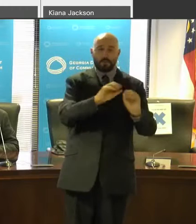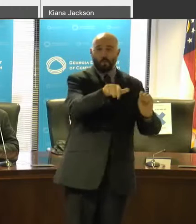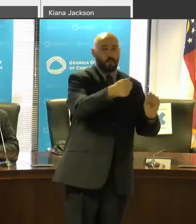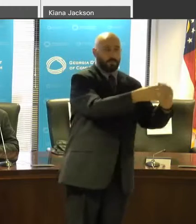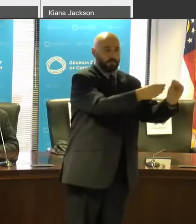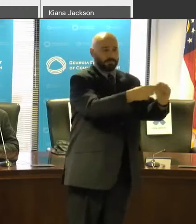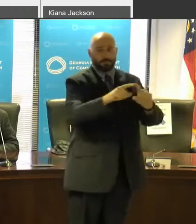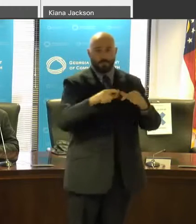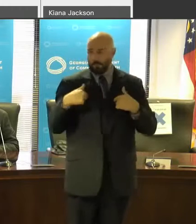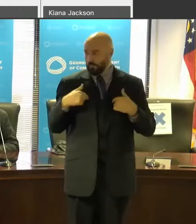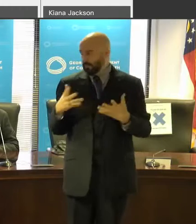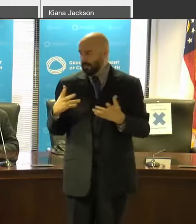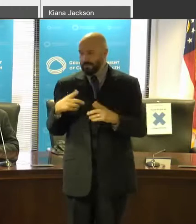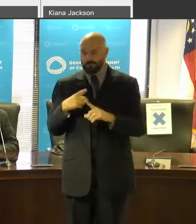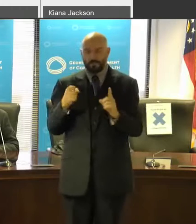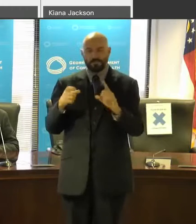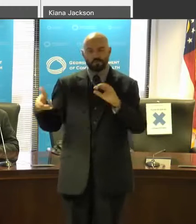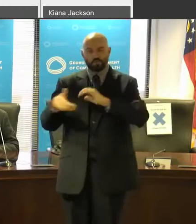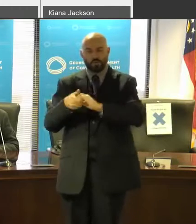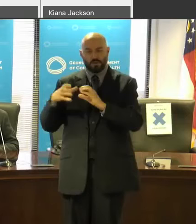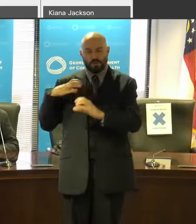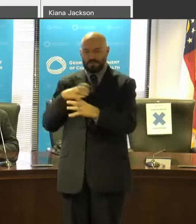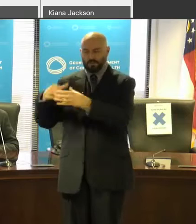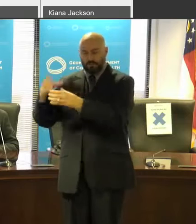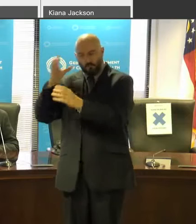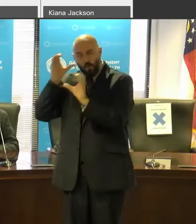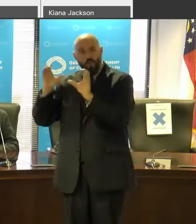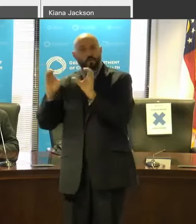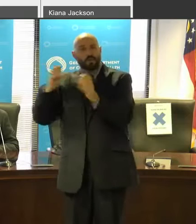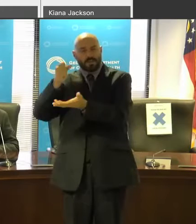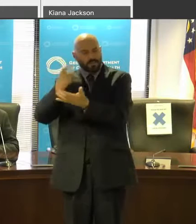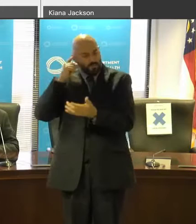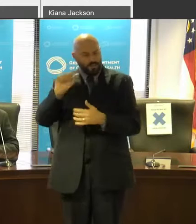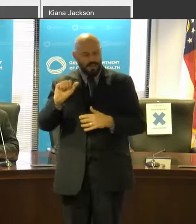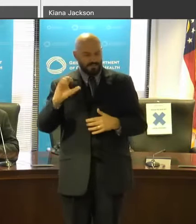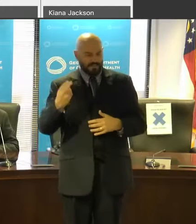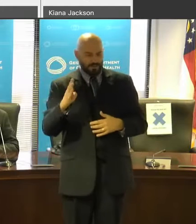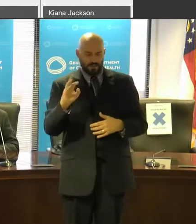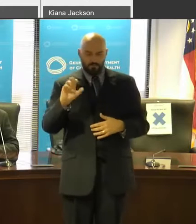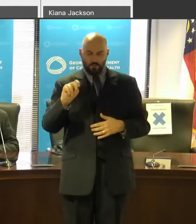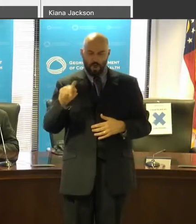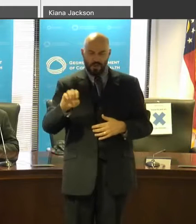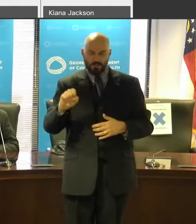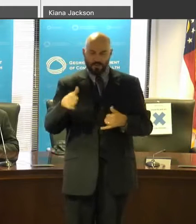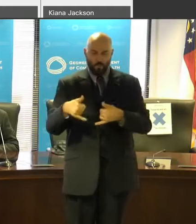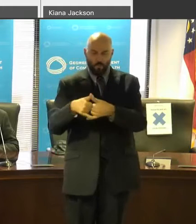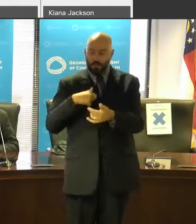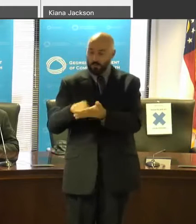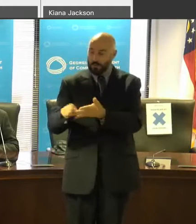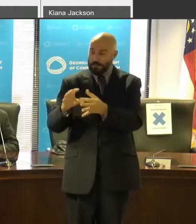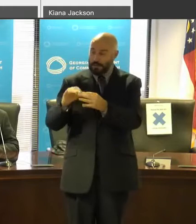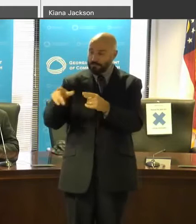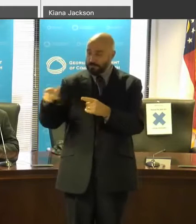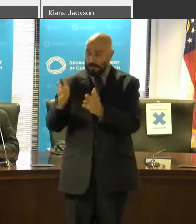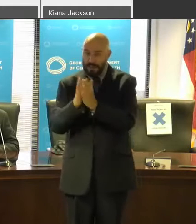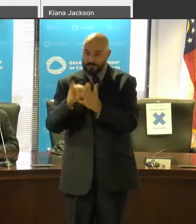Commission accreditation to the ACH Bronze Award. The written and oral comments requested that Joint Commission